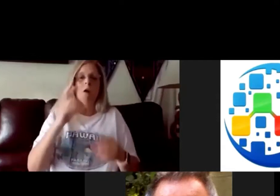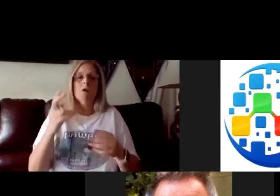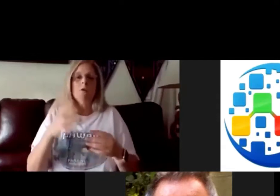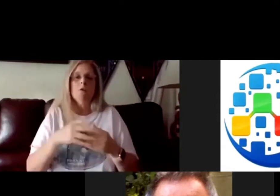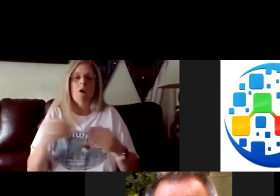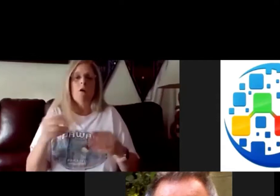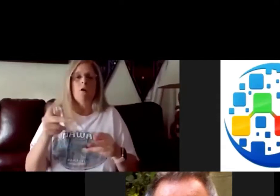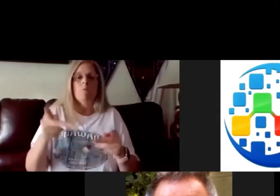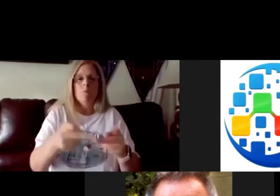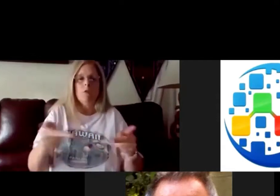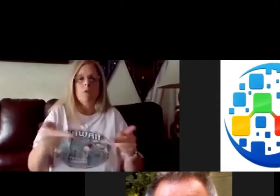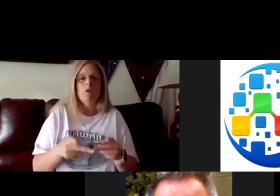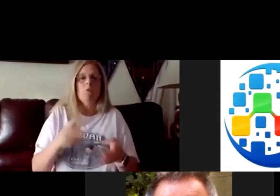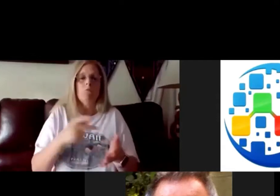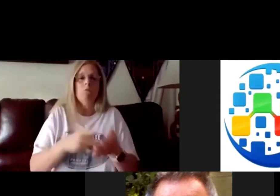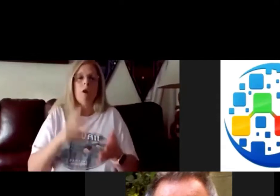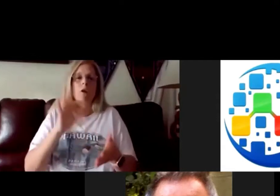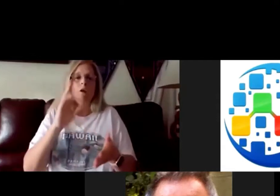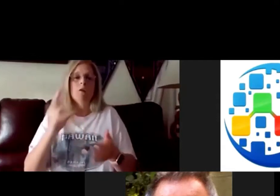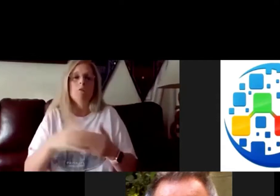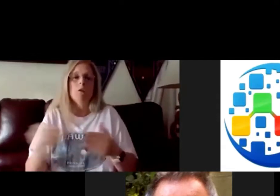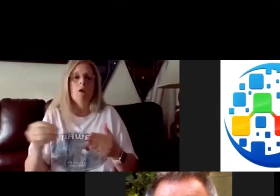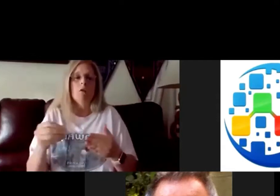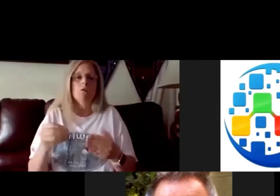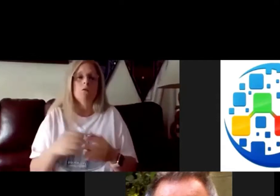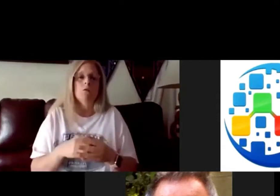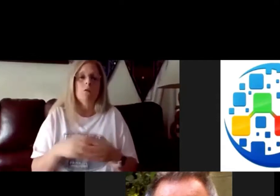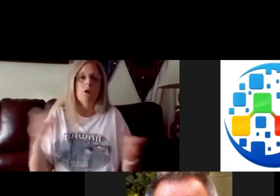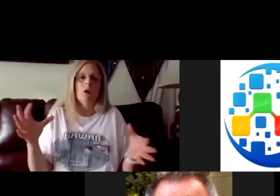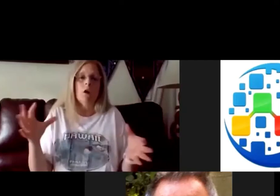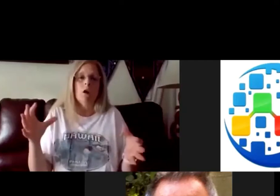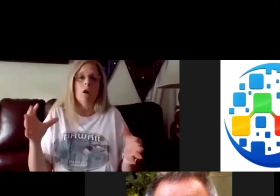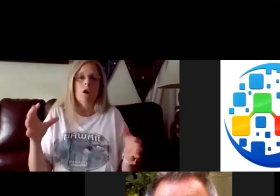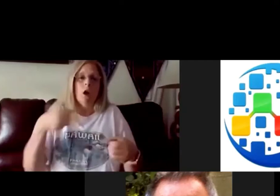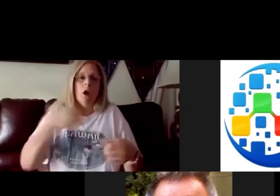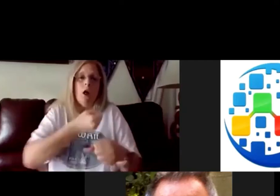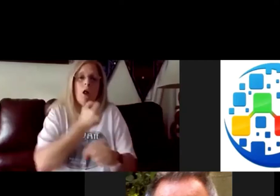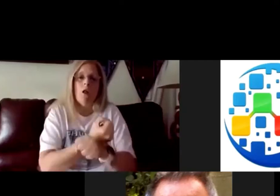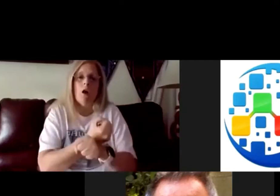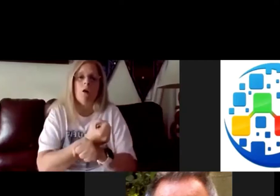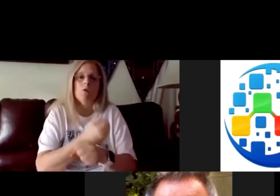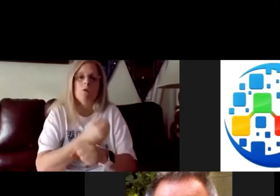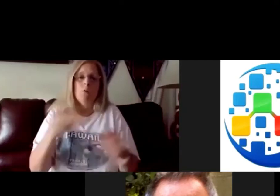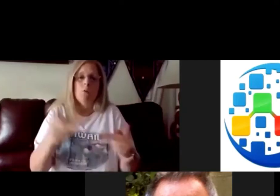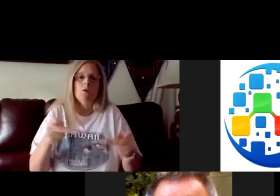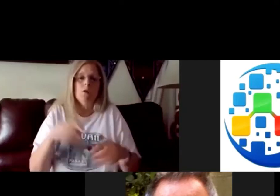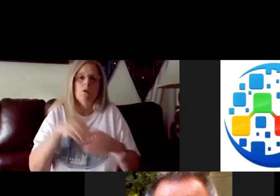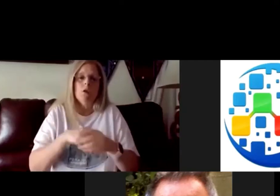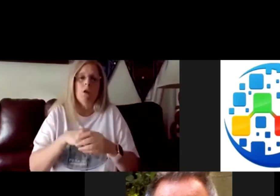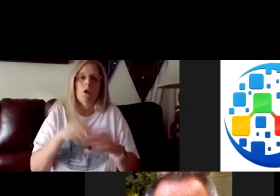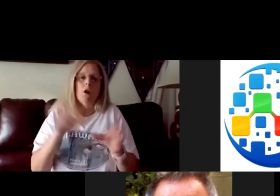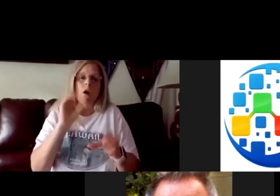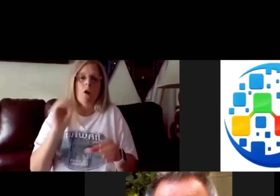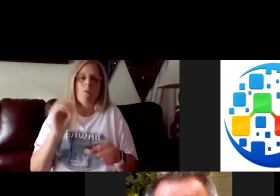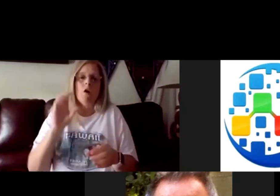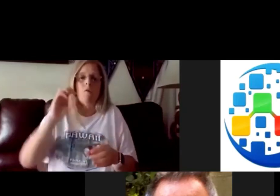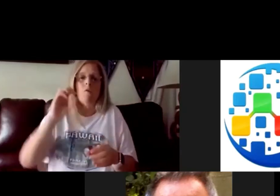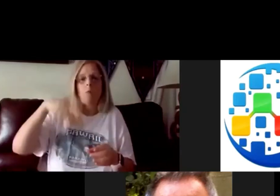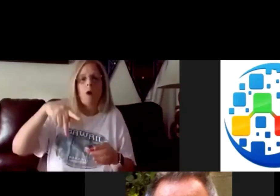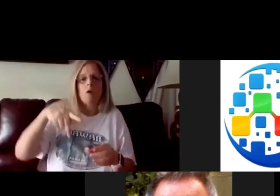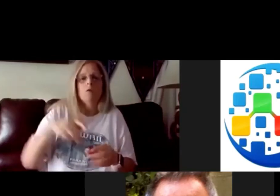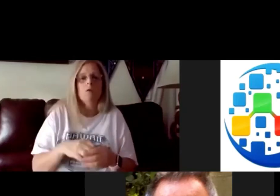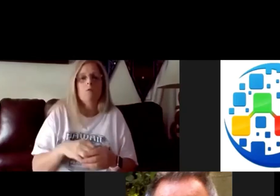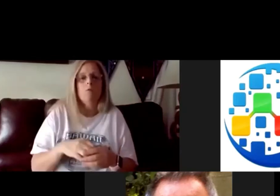come in, pay the $97, and it locks your position in the company of Onpassive, and it locks your position in the